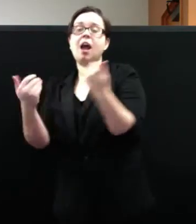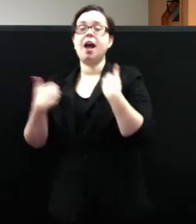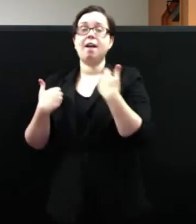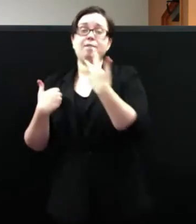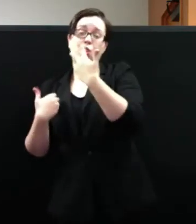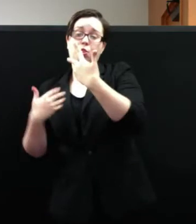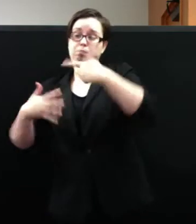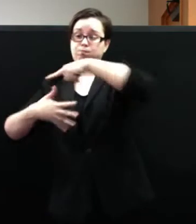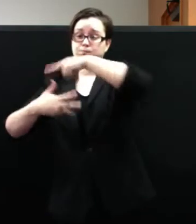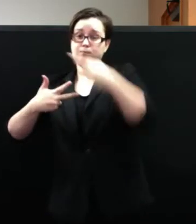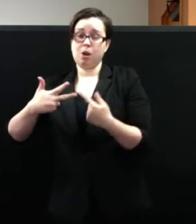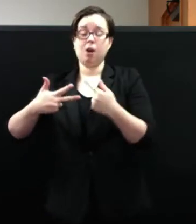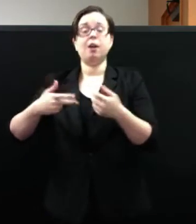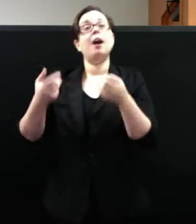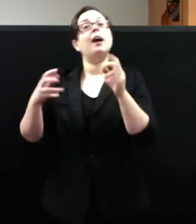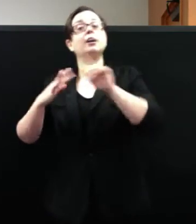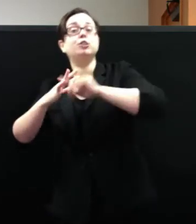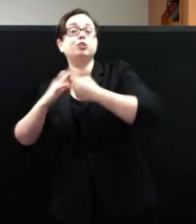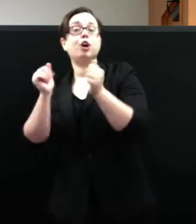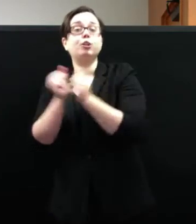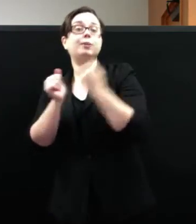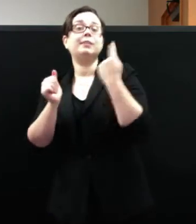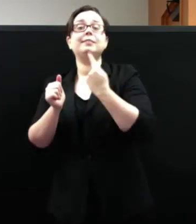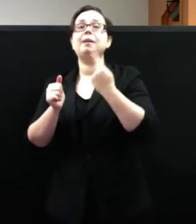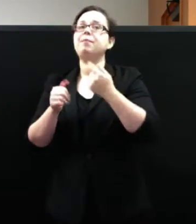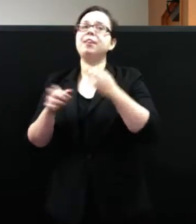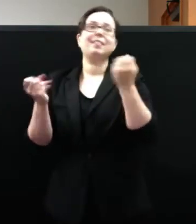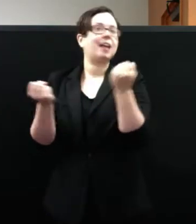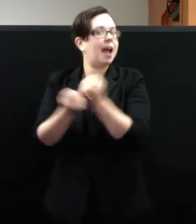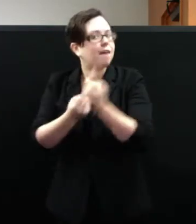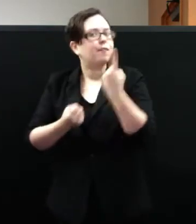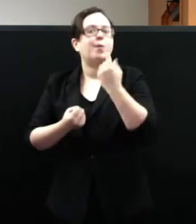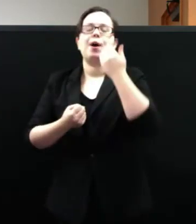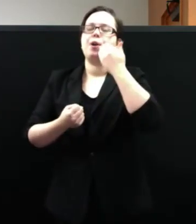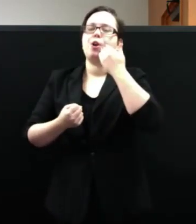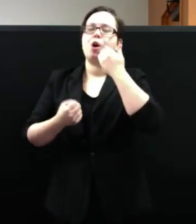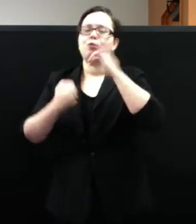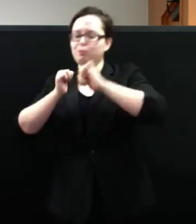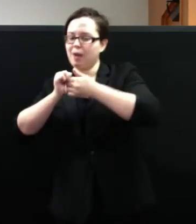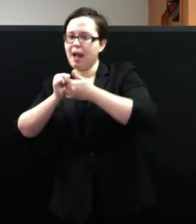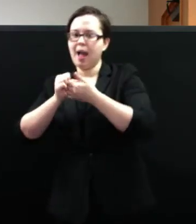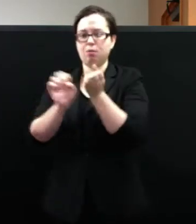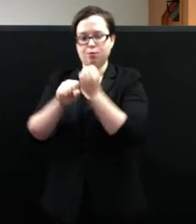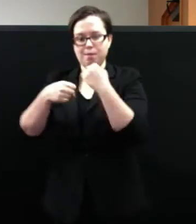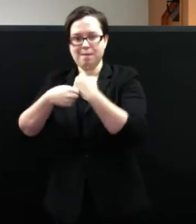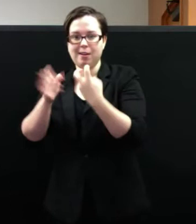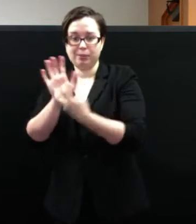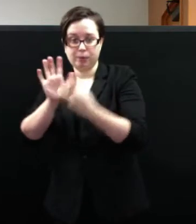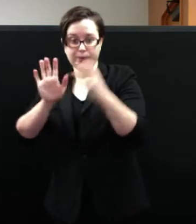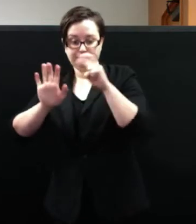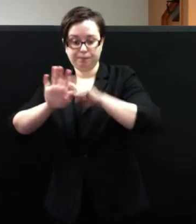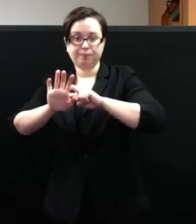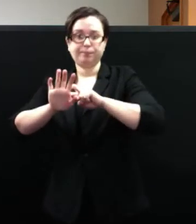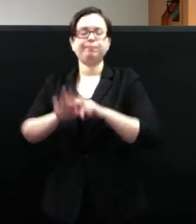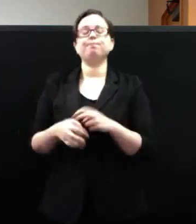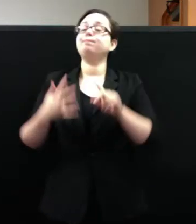know how to do, which is how to make toast. It begins with a clean sheet of paper, a felt marker, and without using